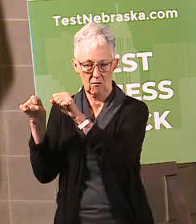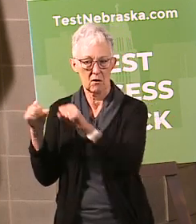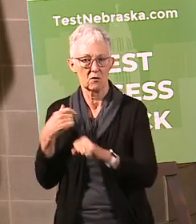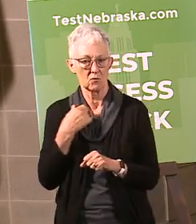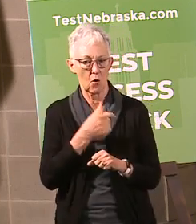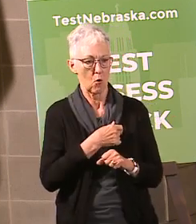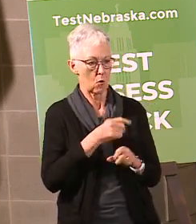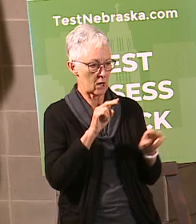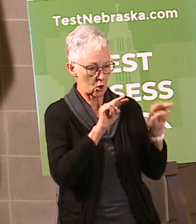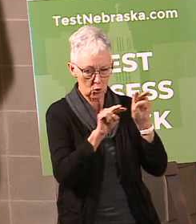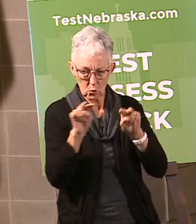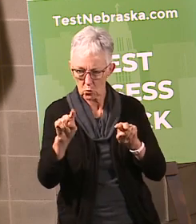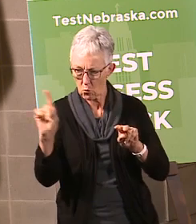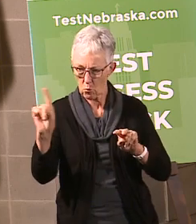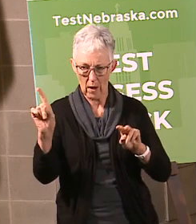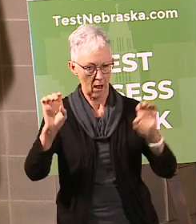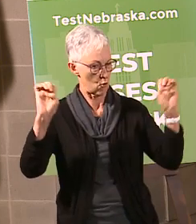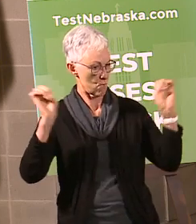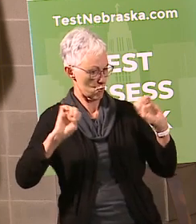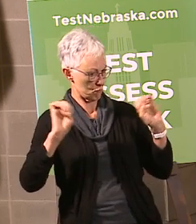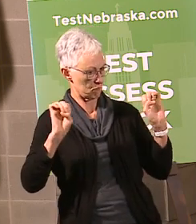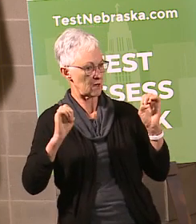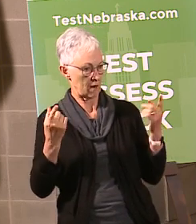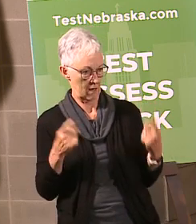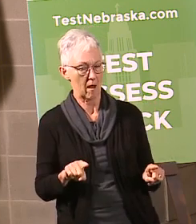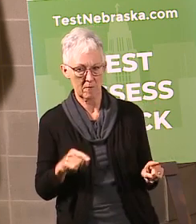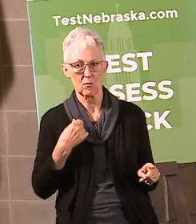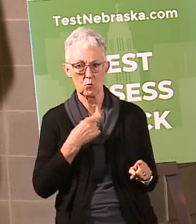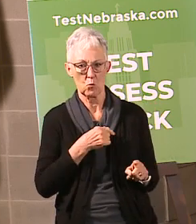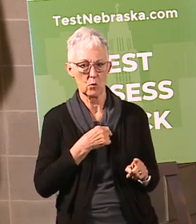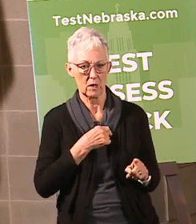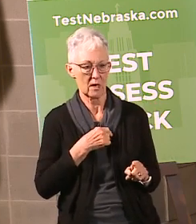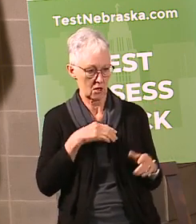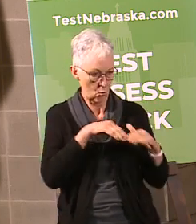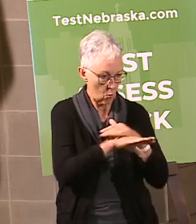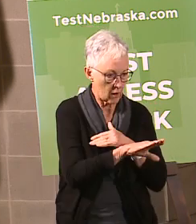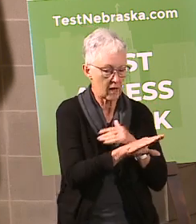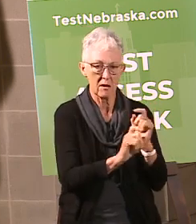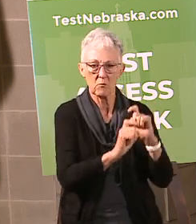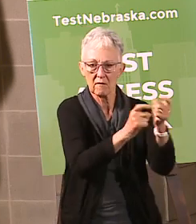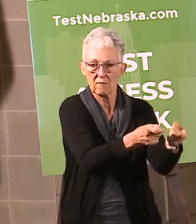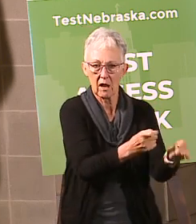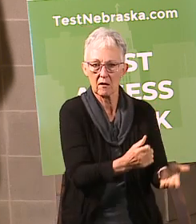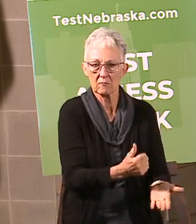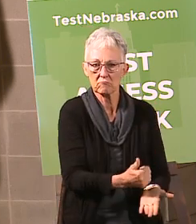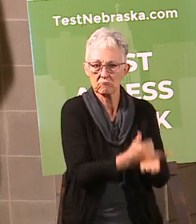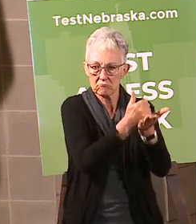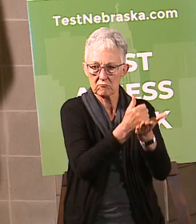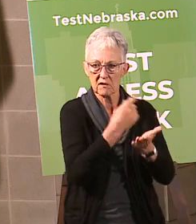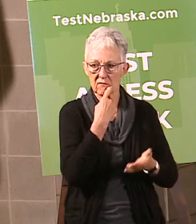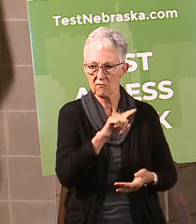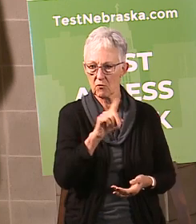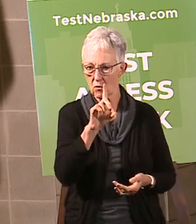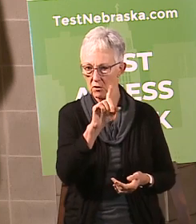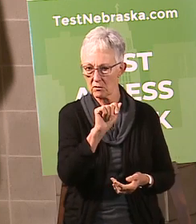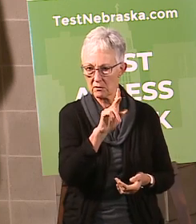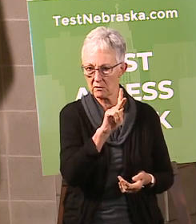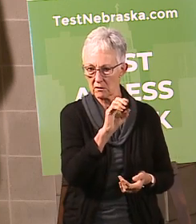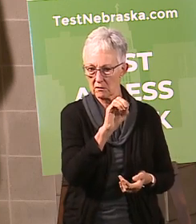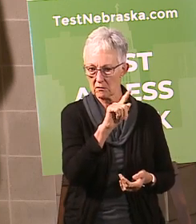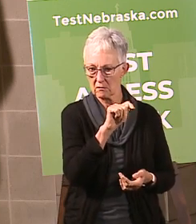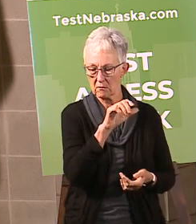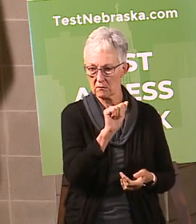of these situations. The majority of our funds have been distributed to provide assistance to Dakota, Madison,